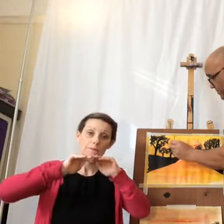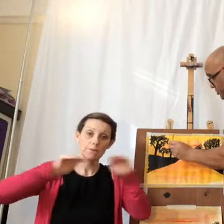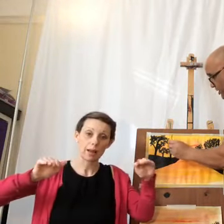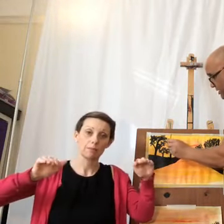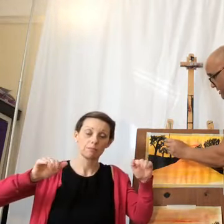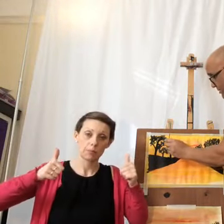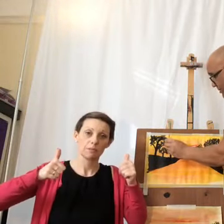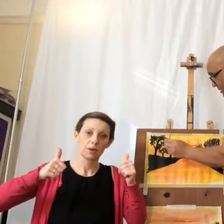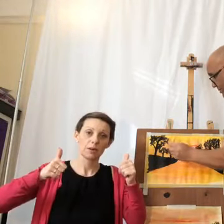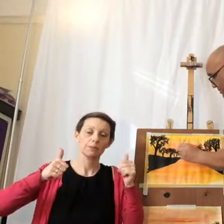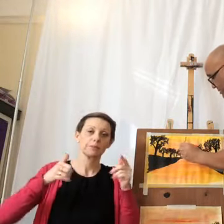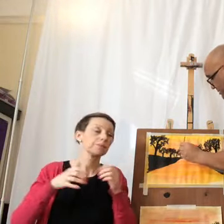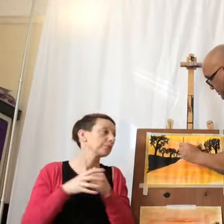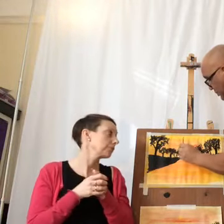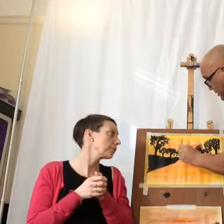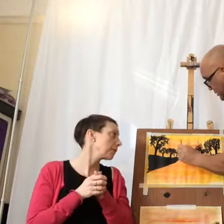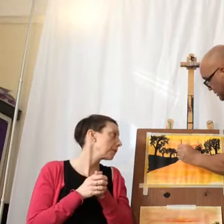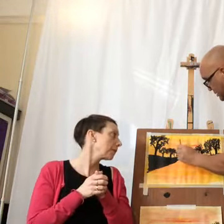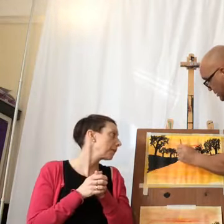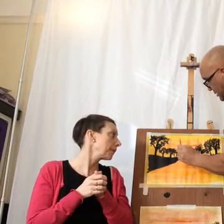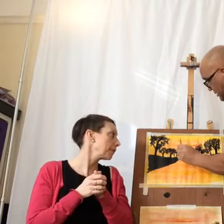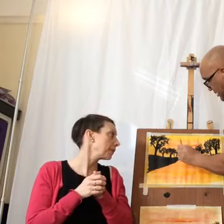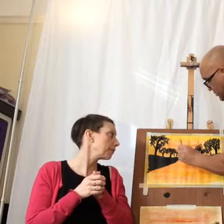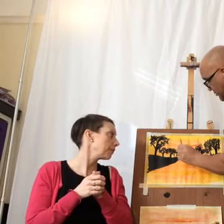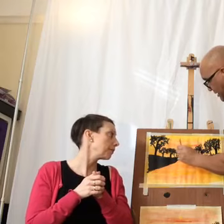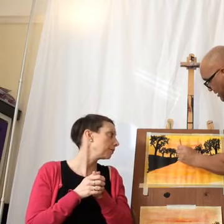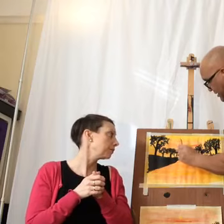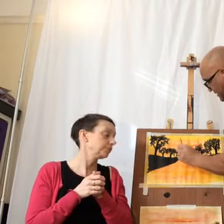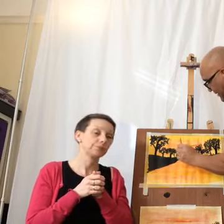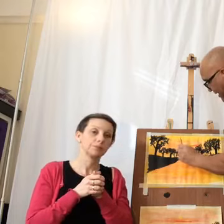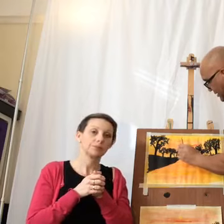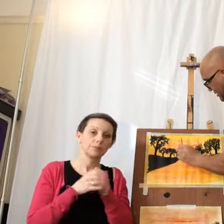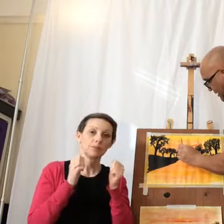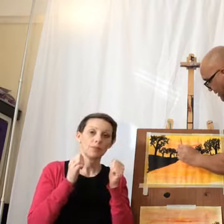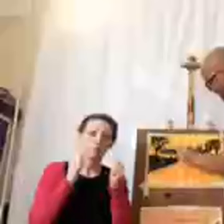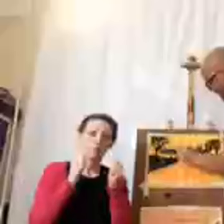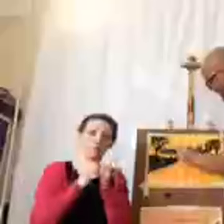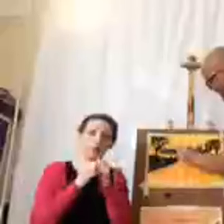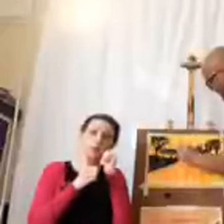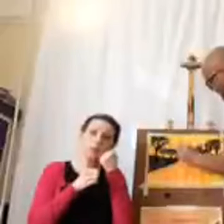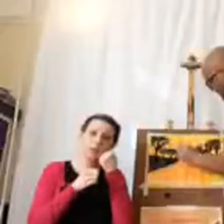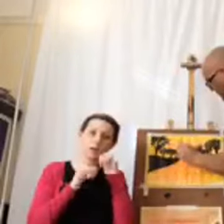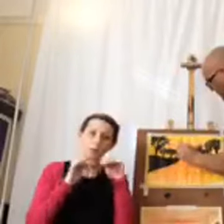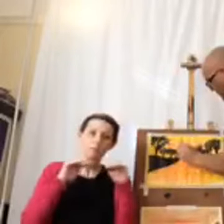and the paper stretches out a bit, which is quite nice. It goes a really nice flat actually.